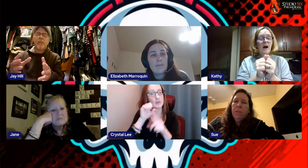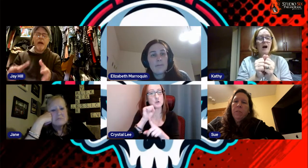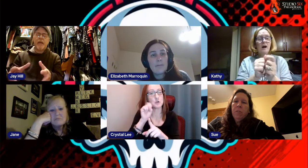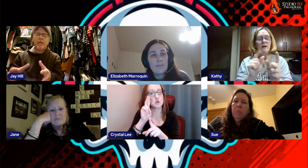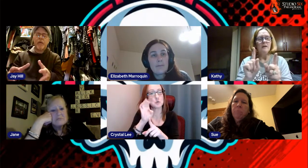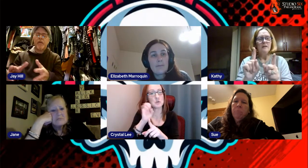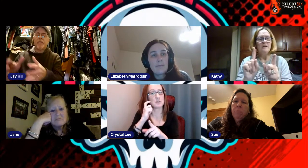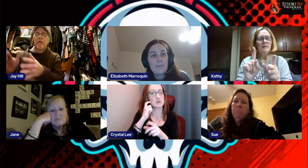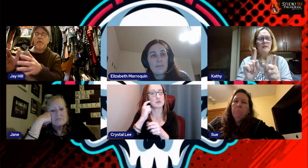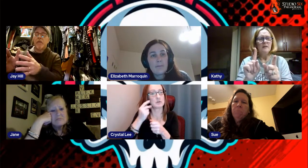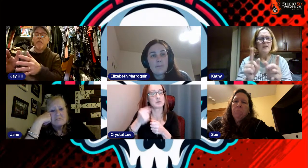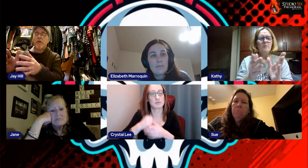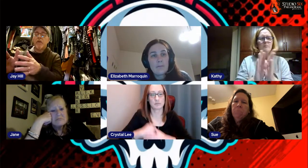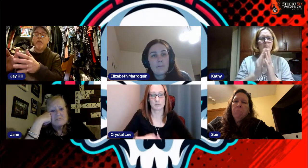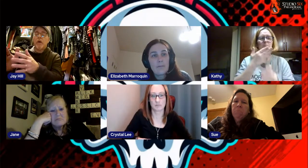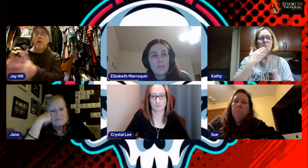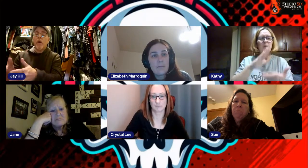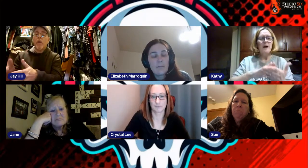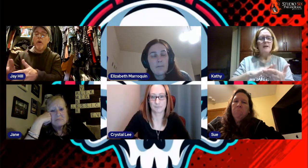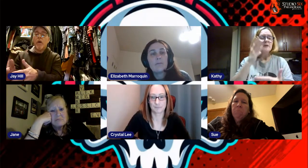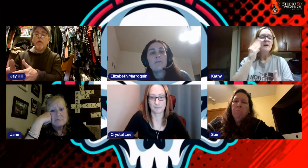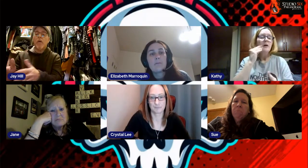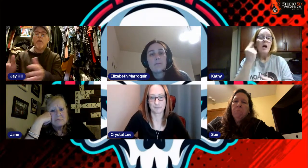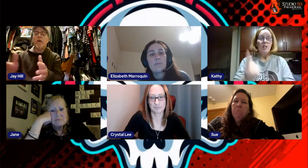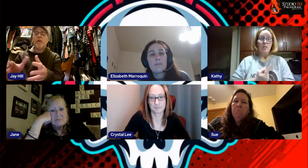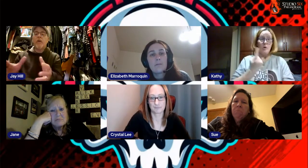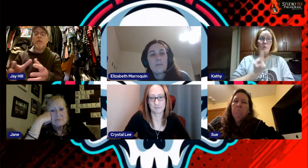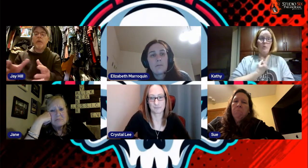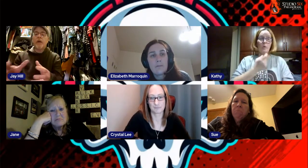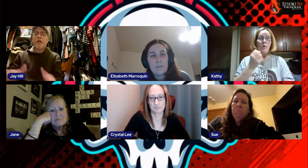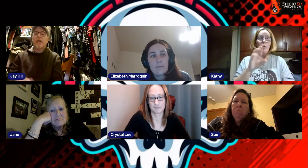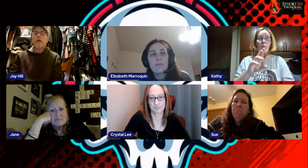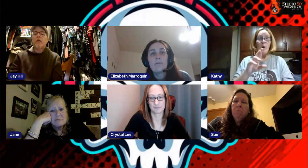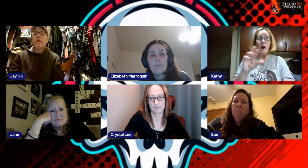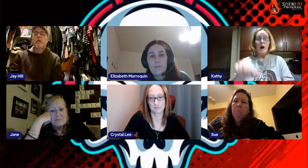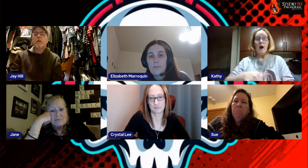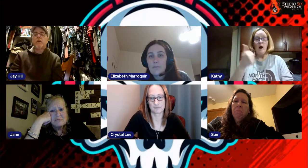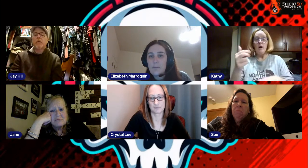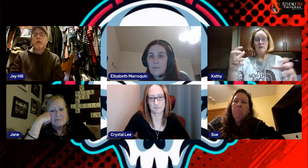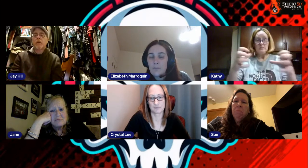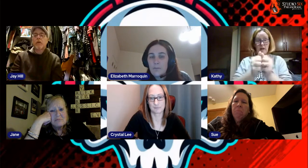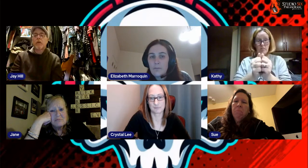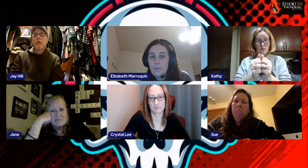have you had a bad experience when you're alone, or is it always been together?